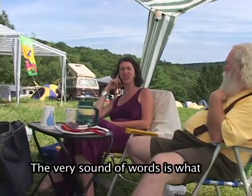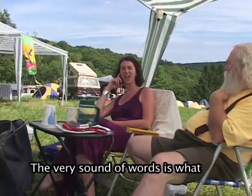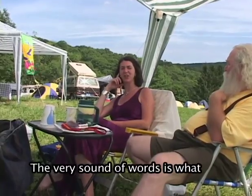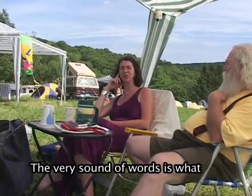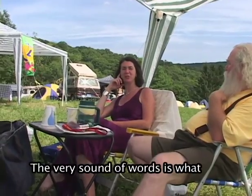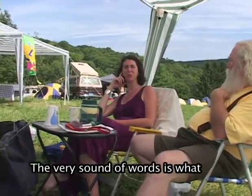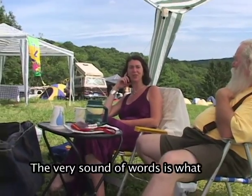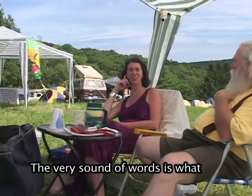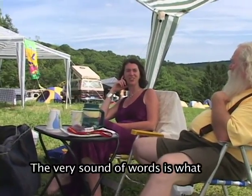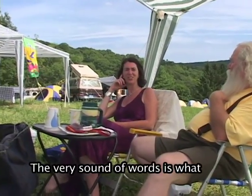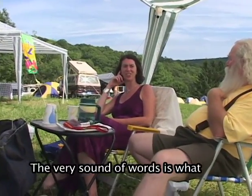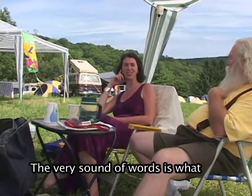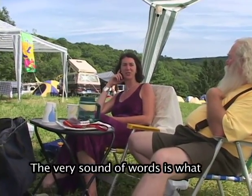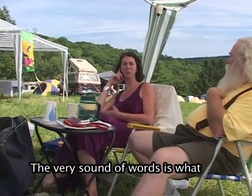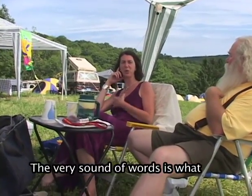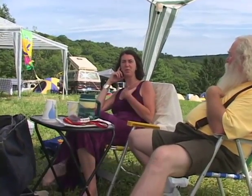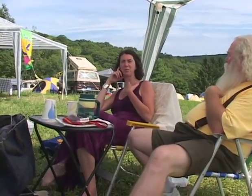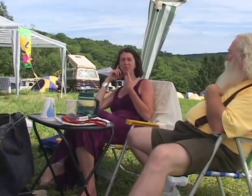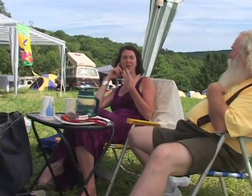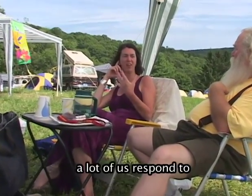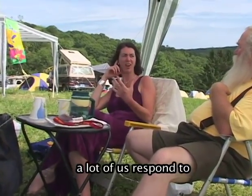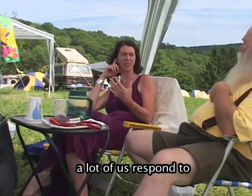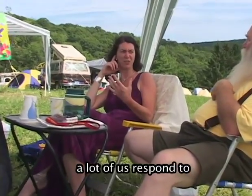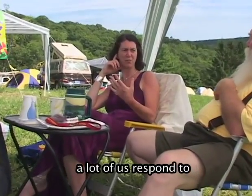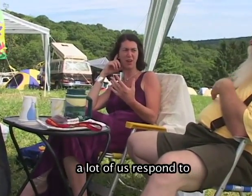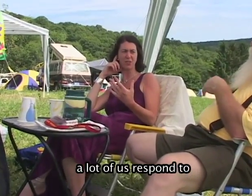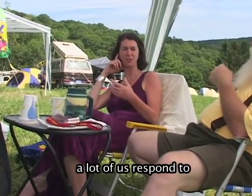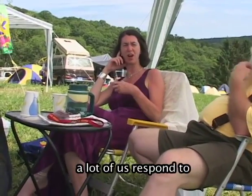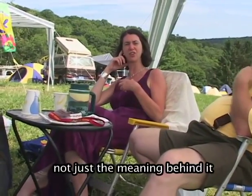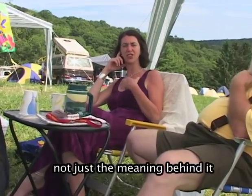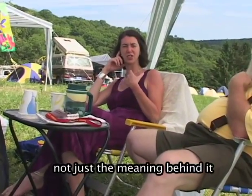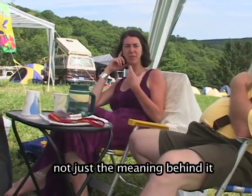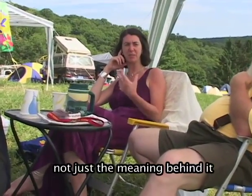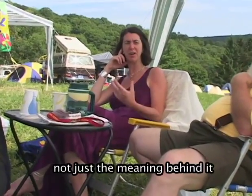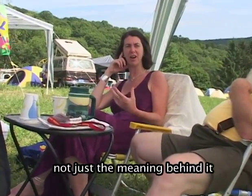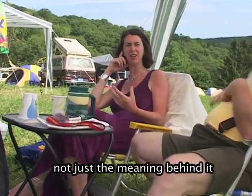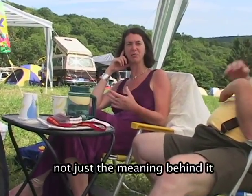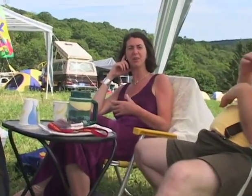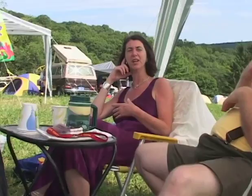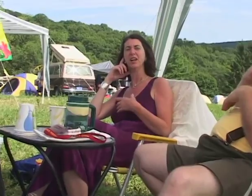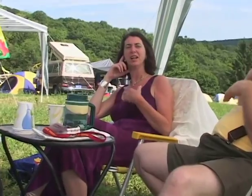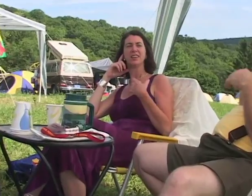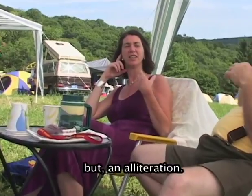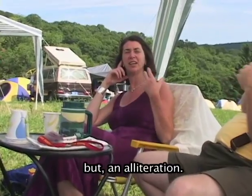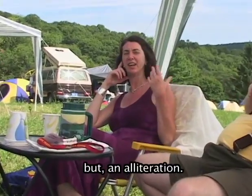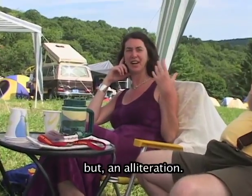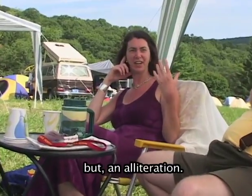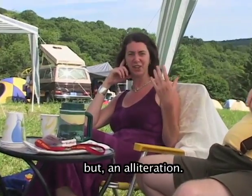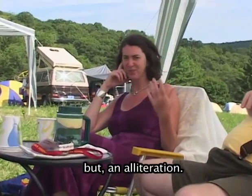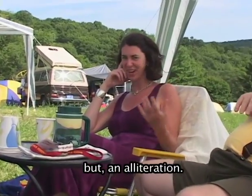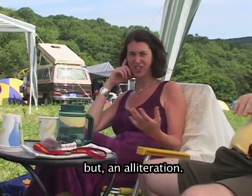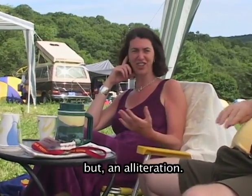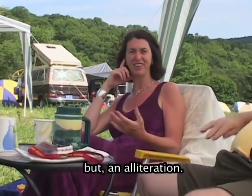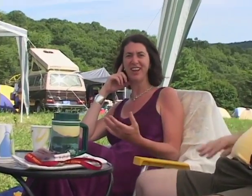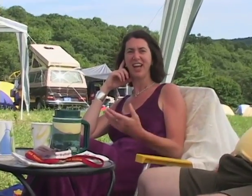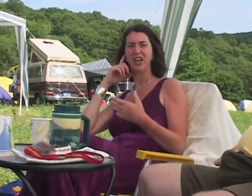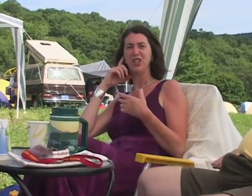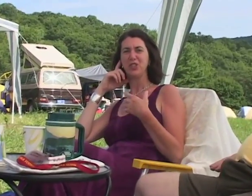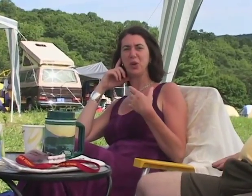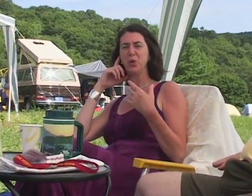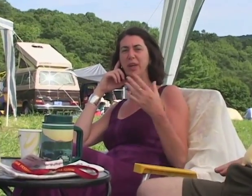Very sound of words is what a lot of us respond to, not just the meaning behind it, but the an